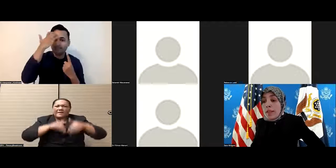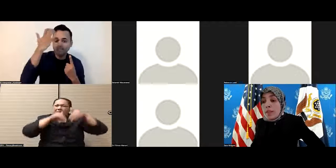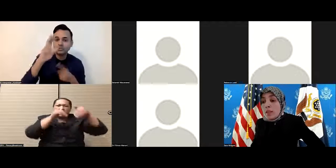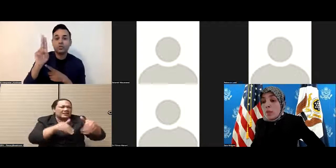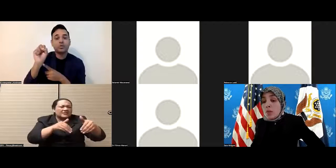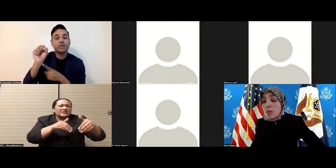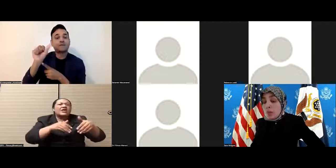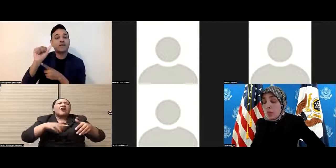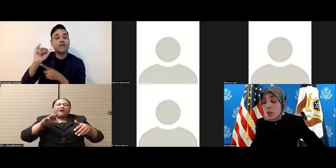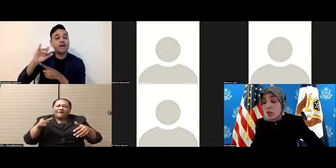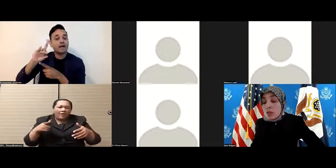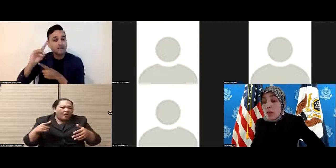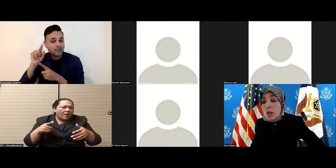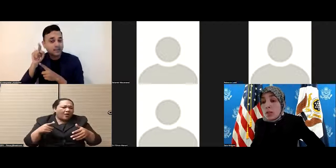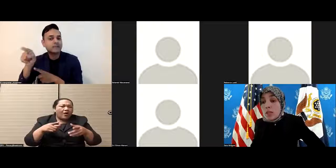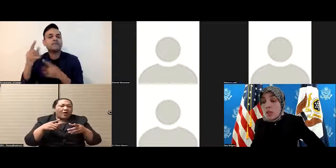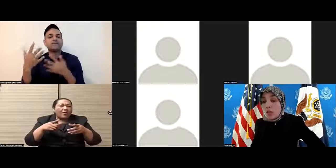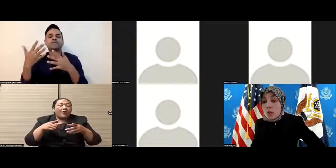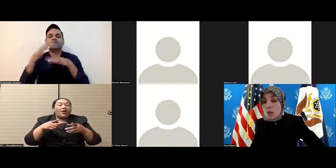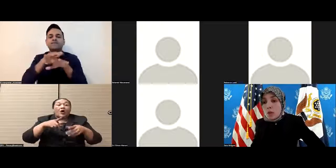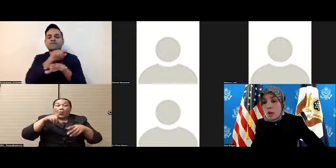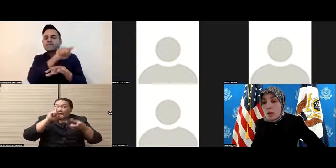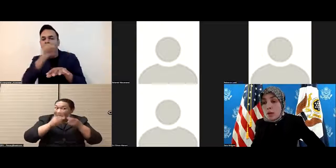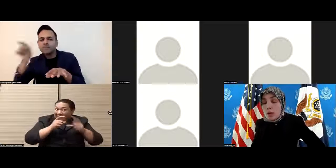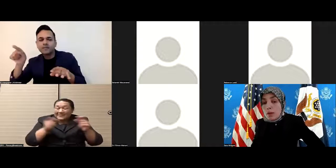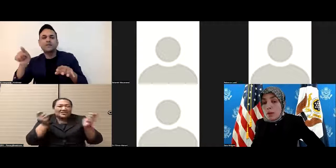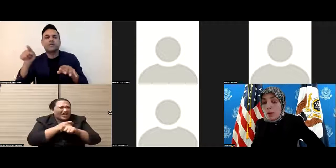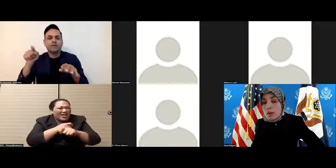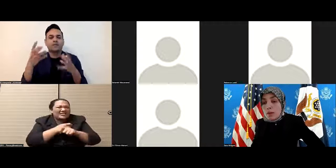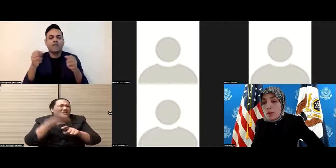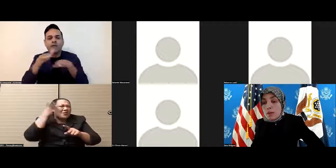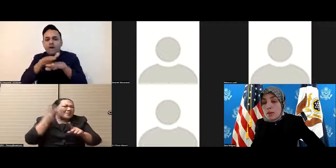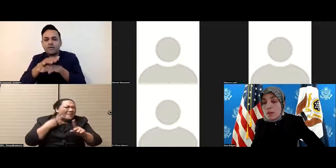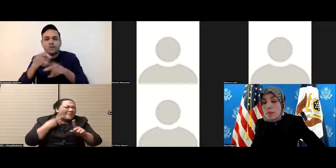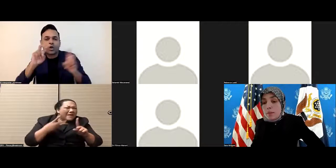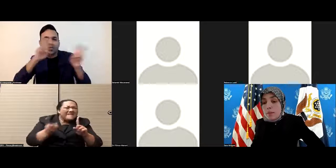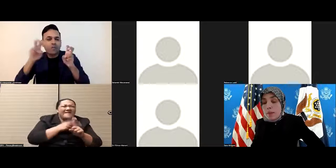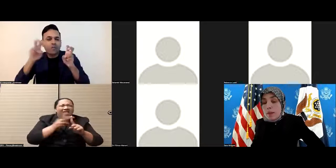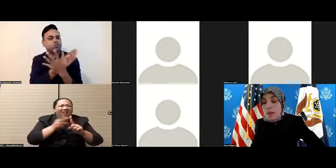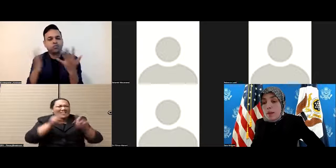and violence, to disability inclusive democracy, and so much more.